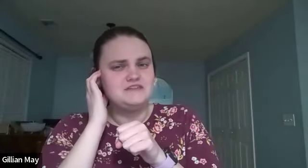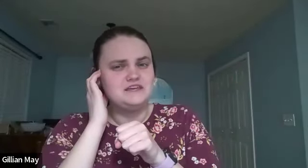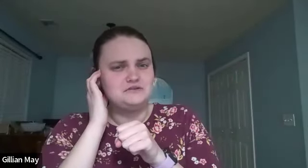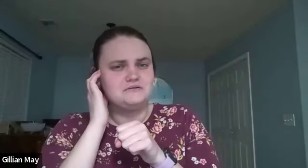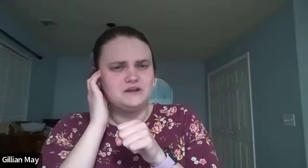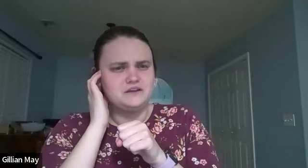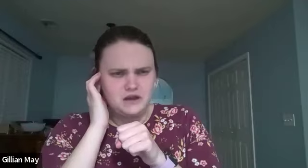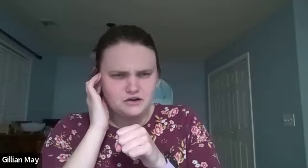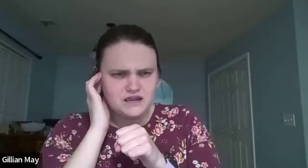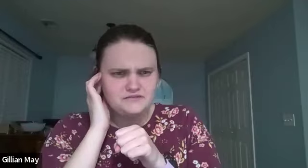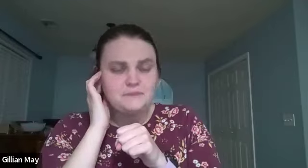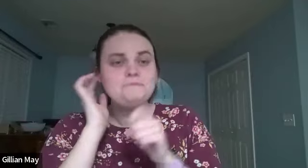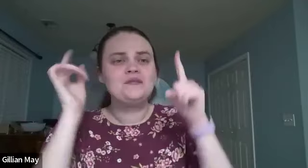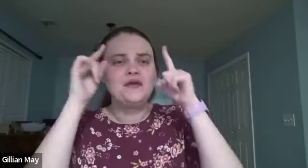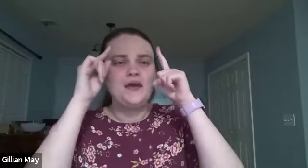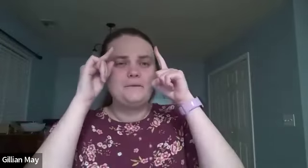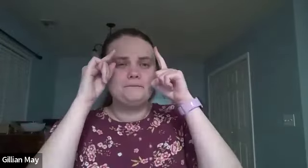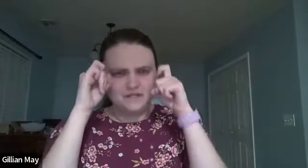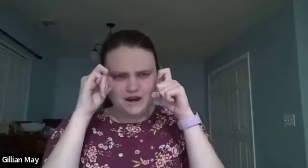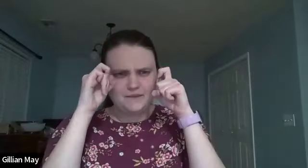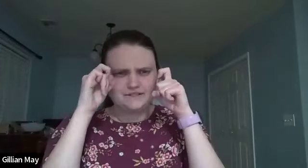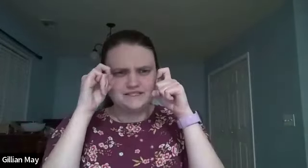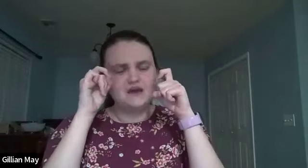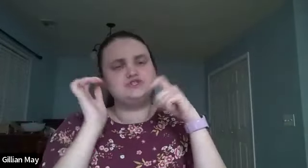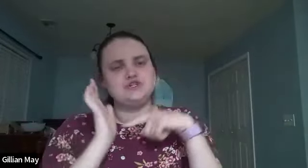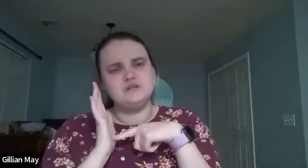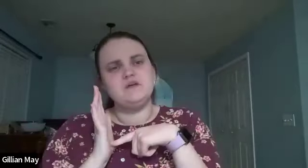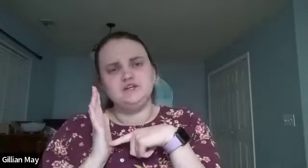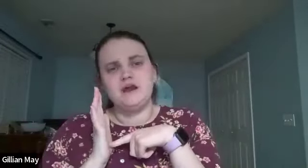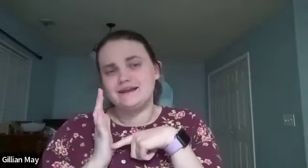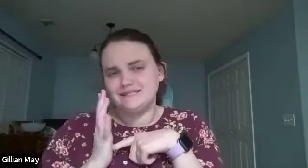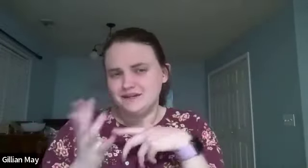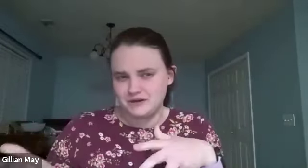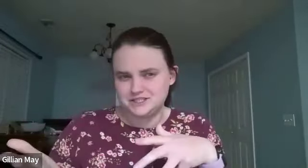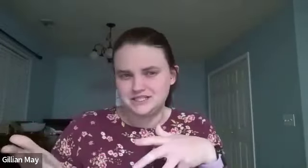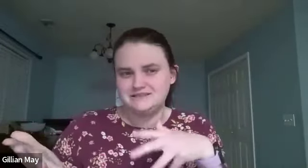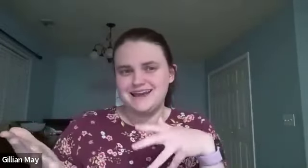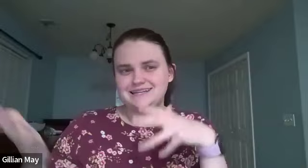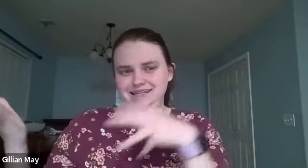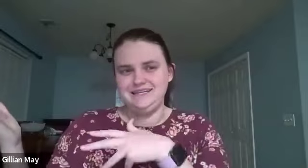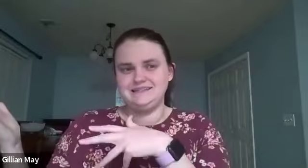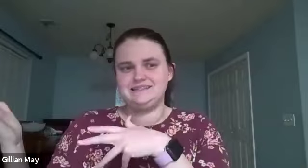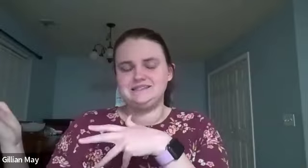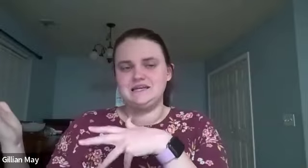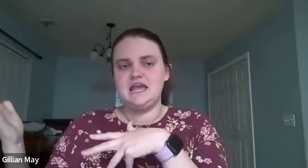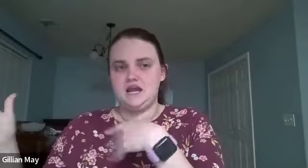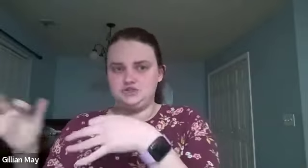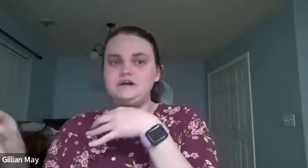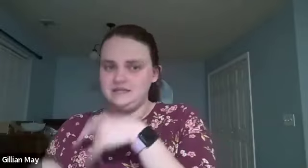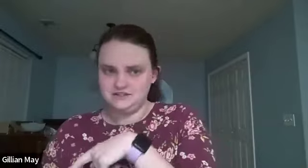think you're looking like you're angry at them, but your eyebrows down shows them that you are asking a question that needs an actual answer,